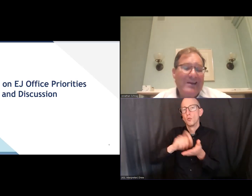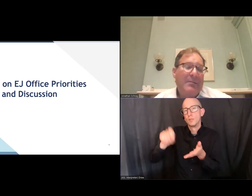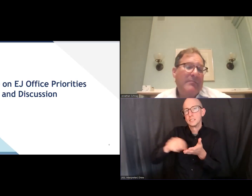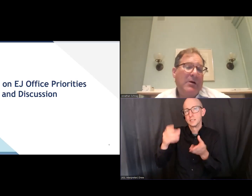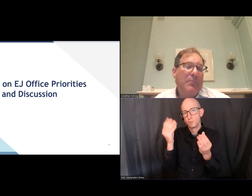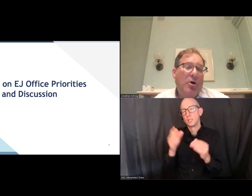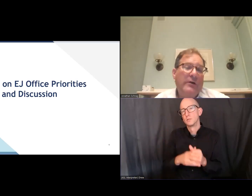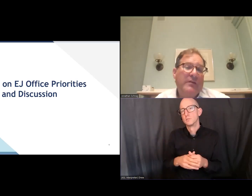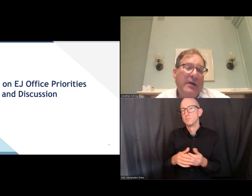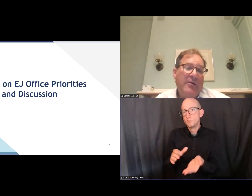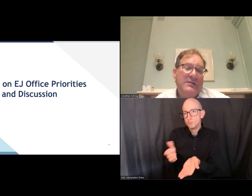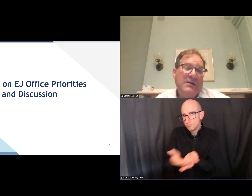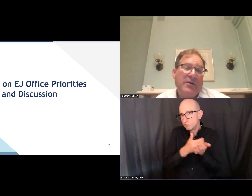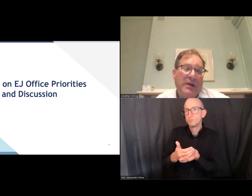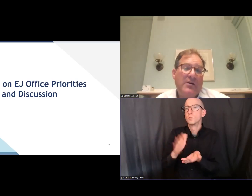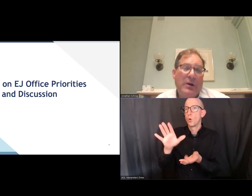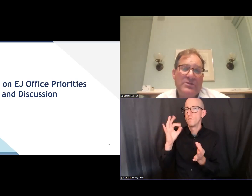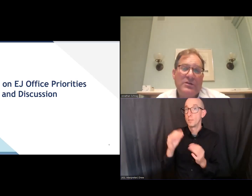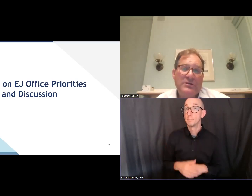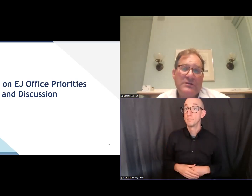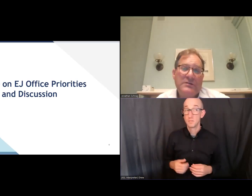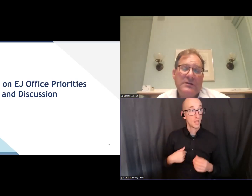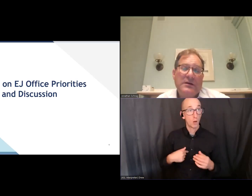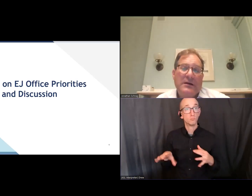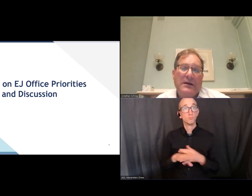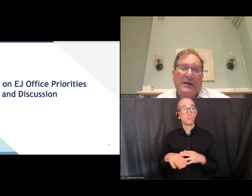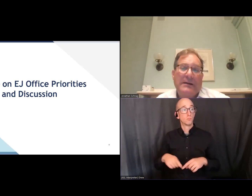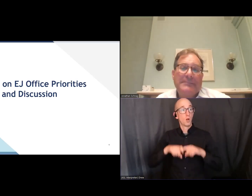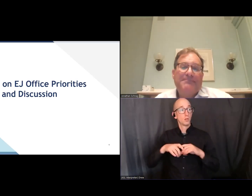I think I'll pause there and see if there are any questions.